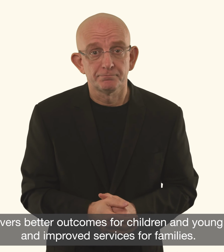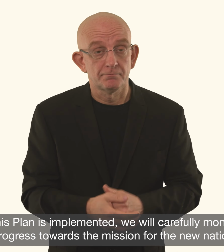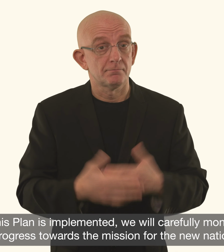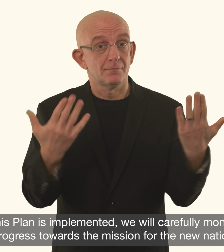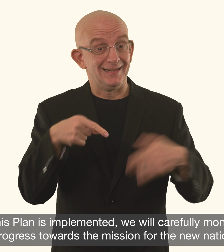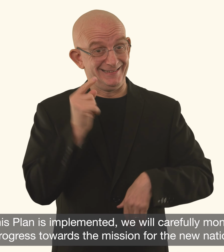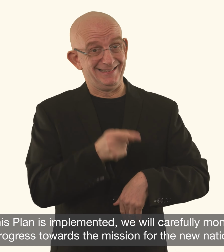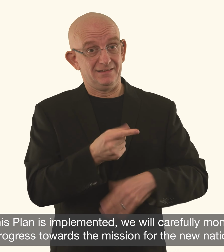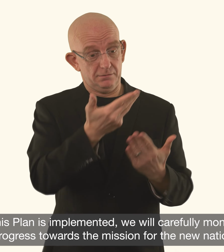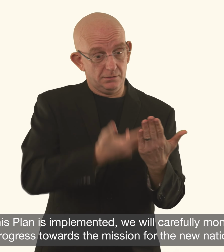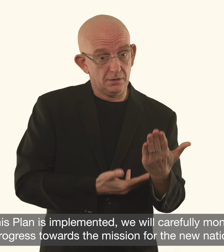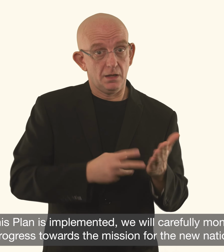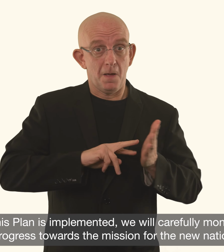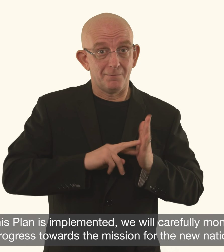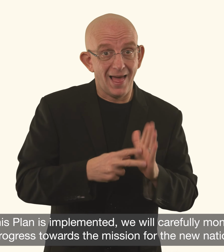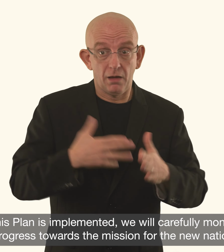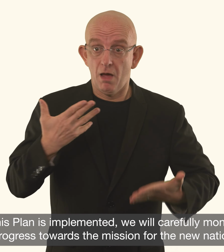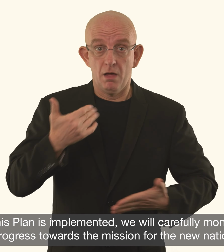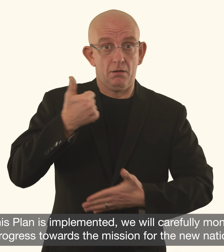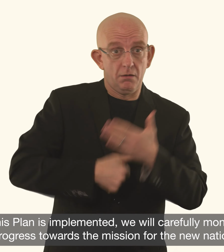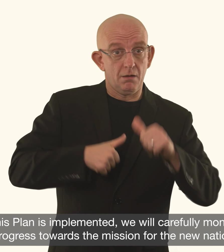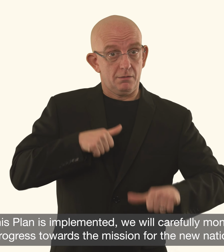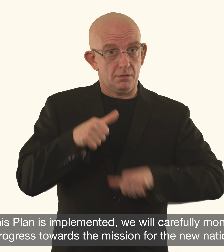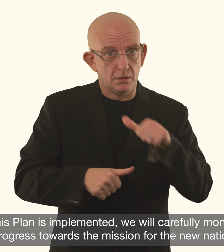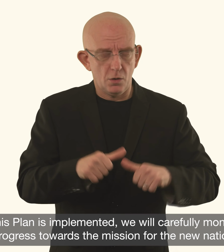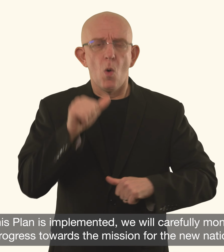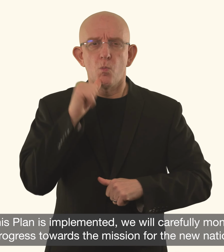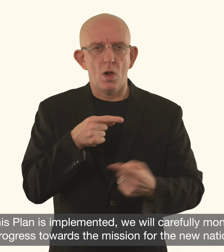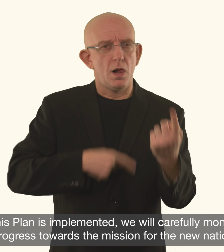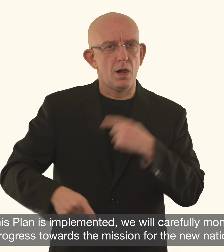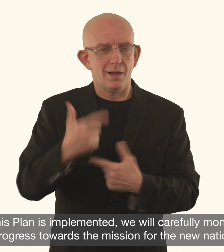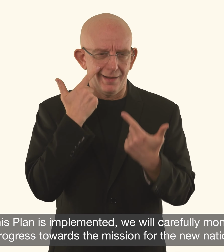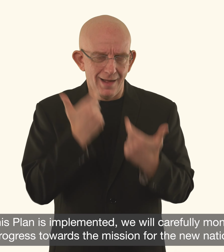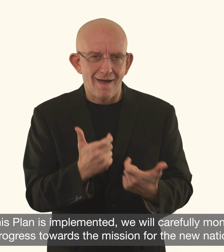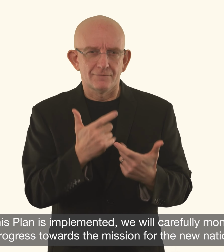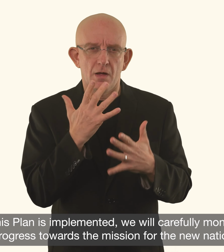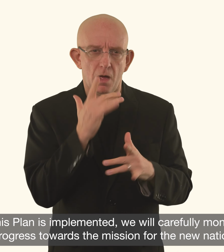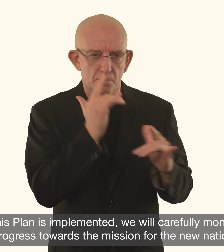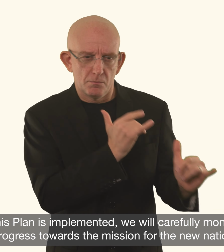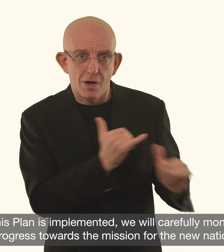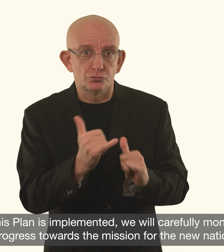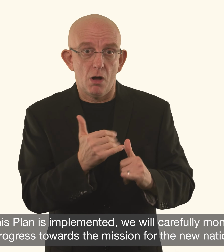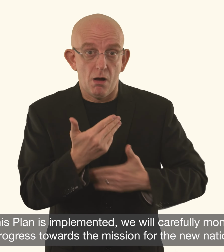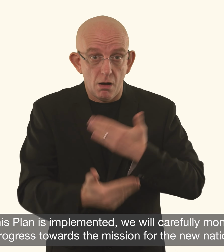As this plan is implemented, we will carefully monitor the pace of progress toward the mission for the new national system.